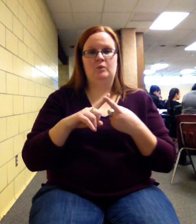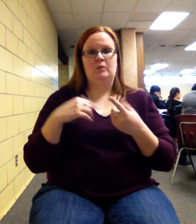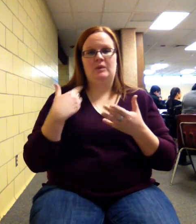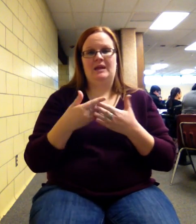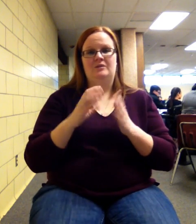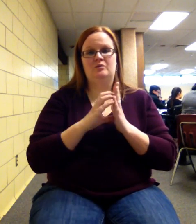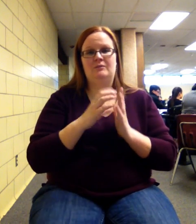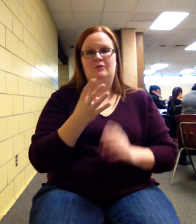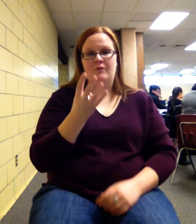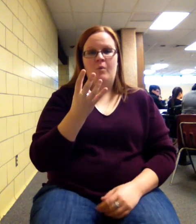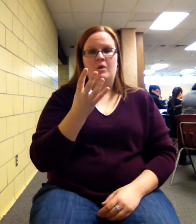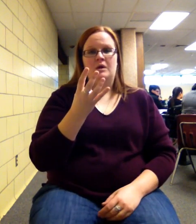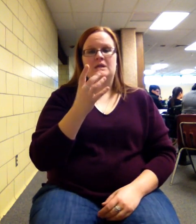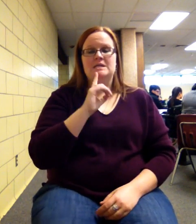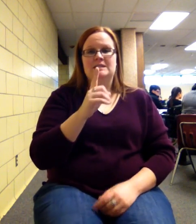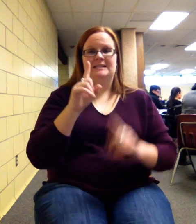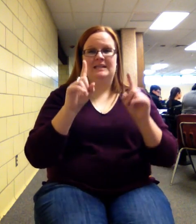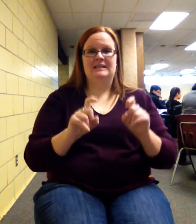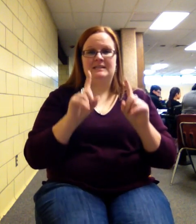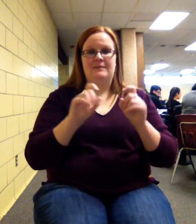4 is the exams become problems.